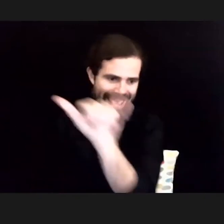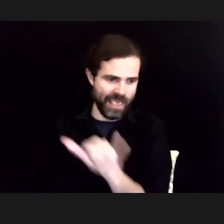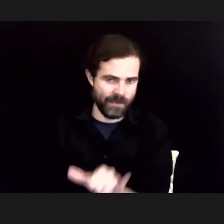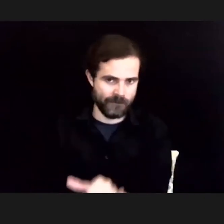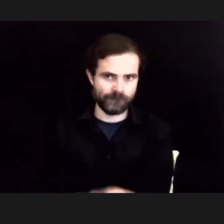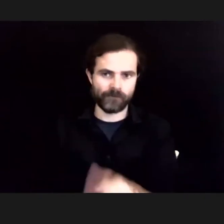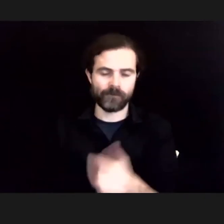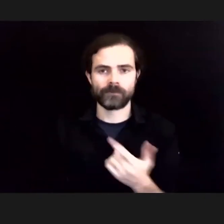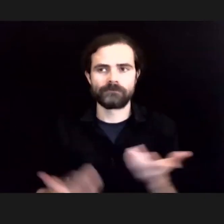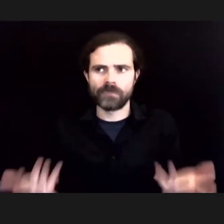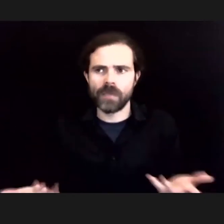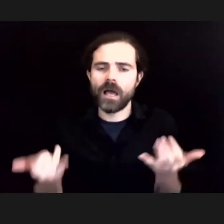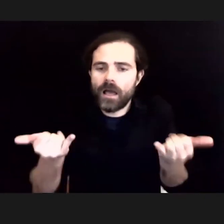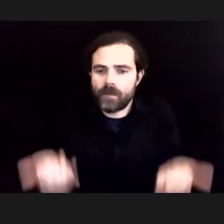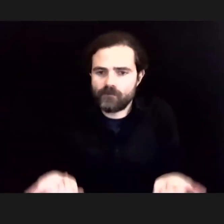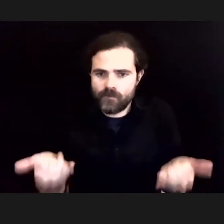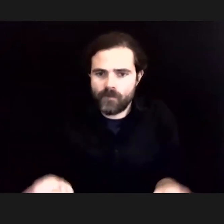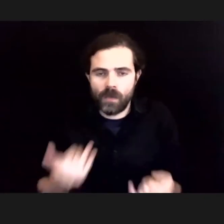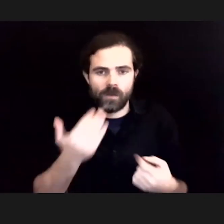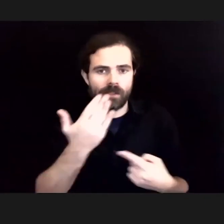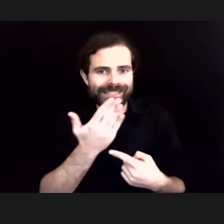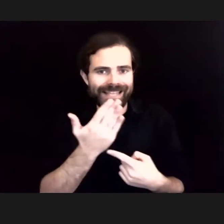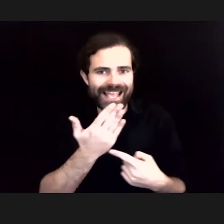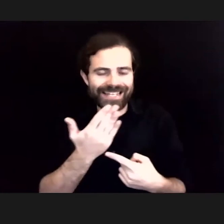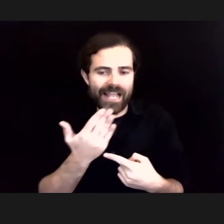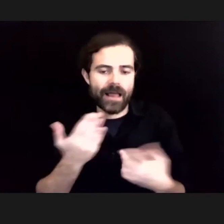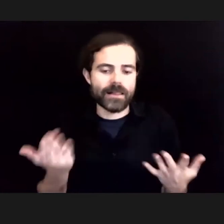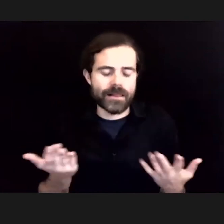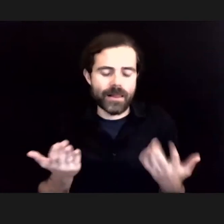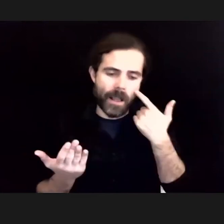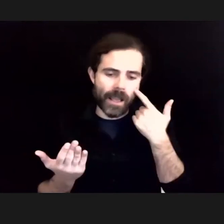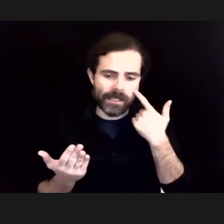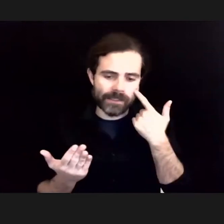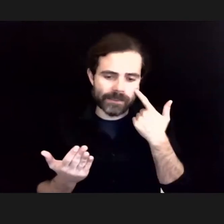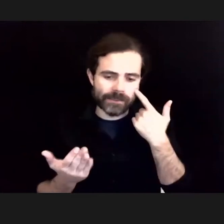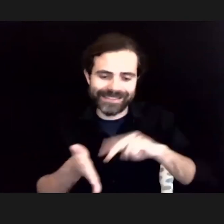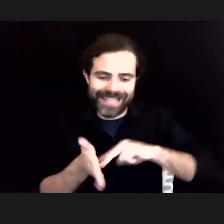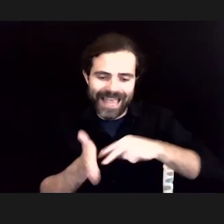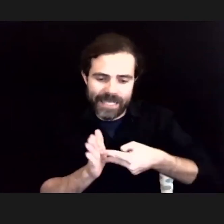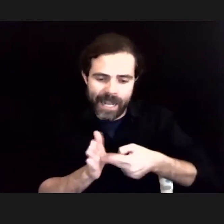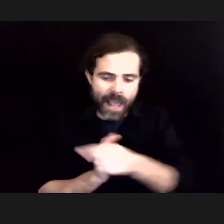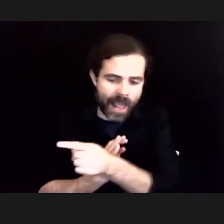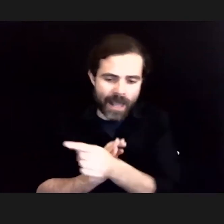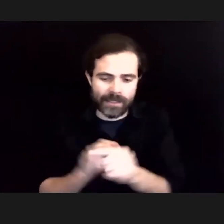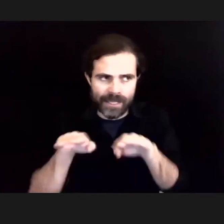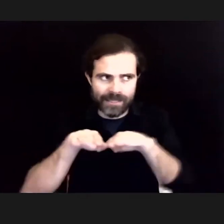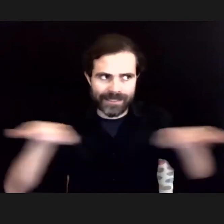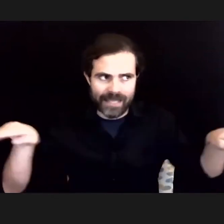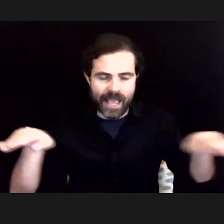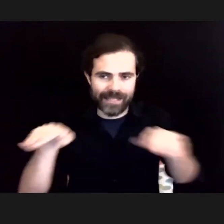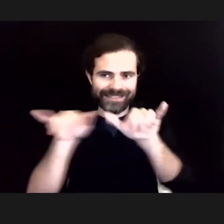technical standards that could prove the compliance with the legislation. So in that